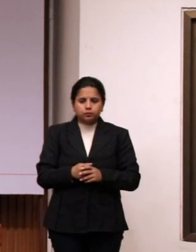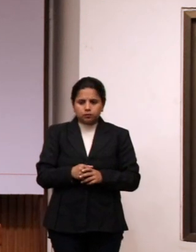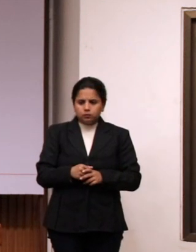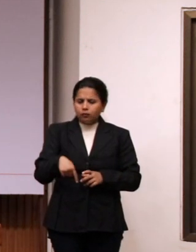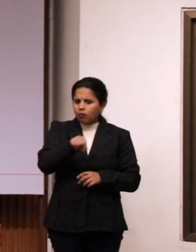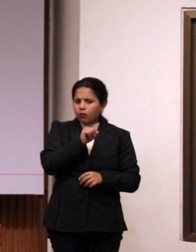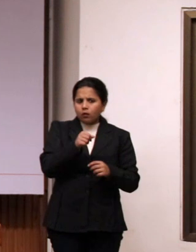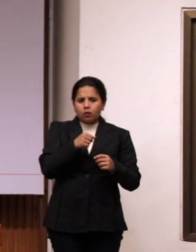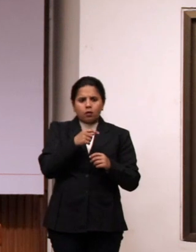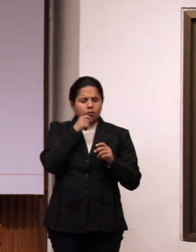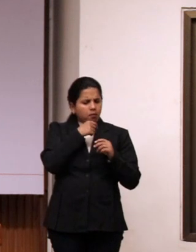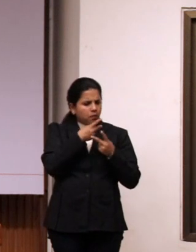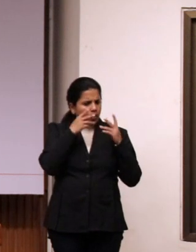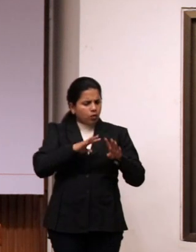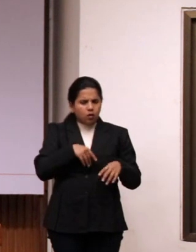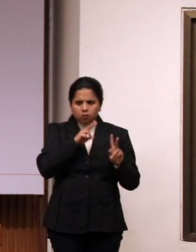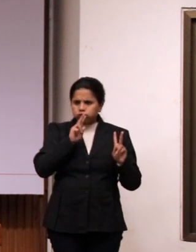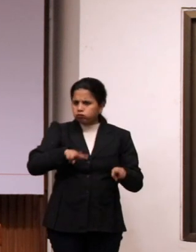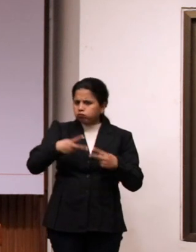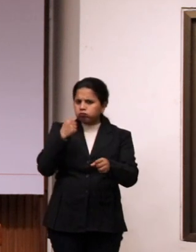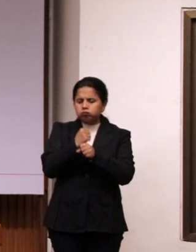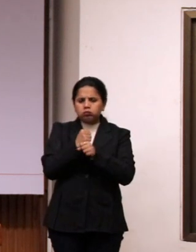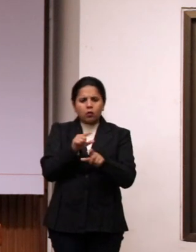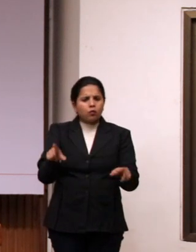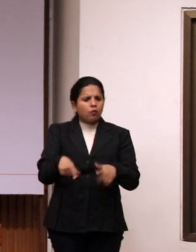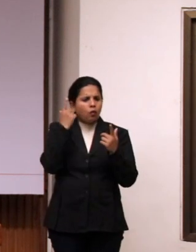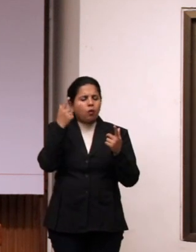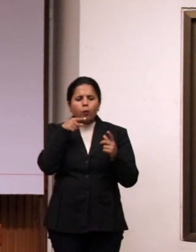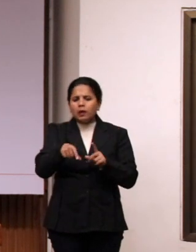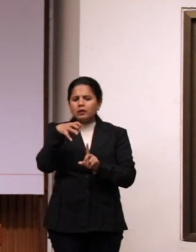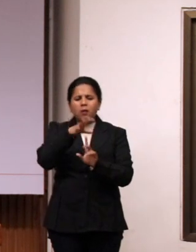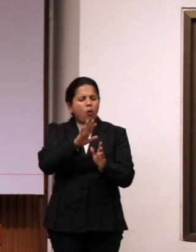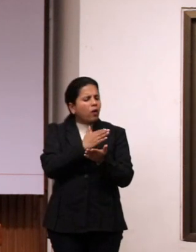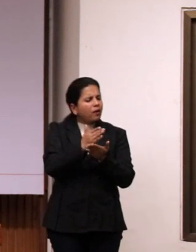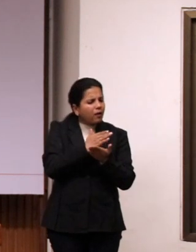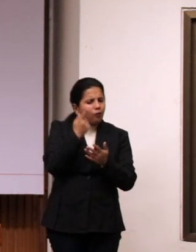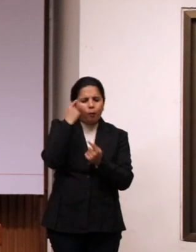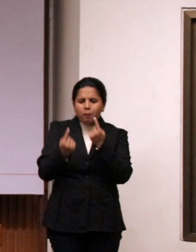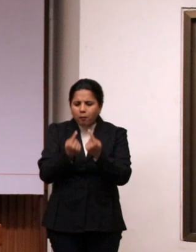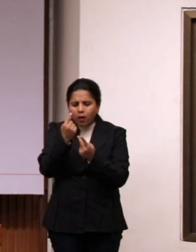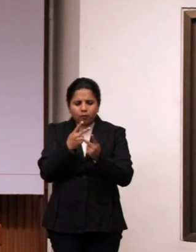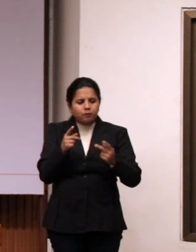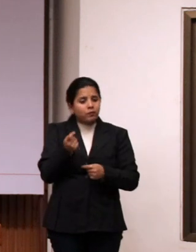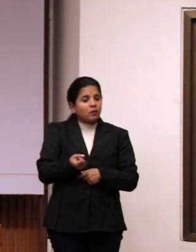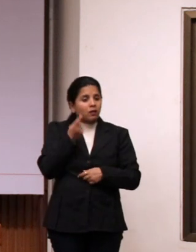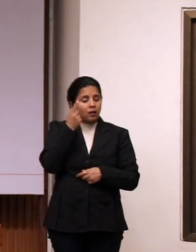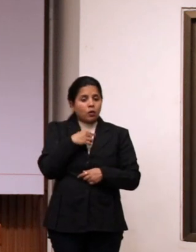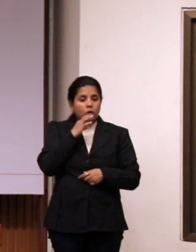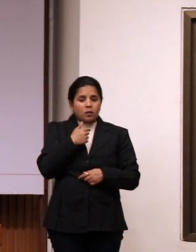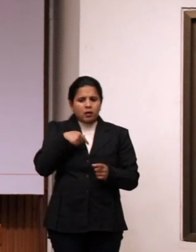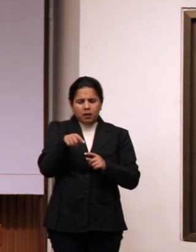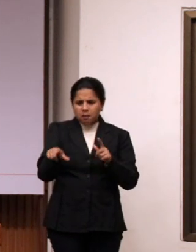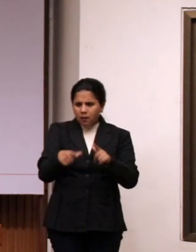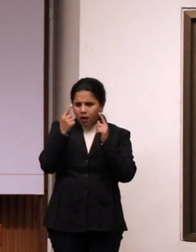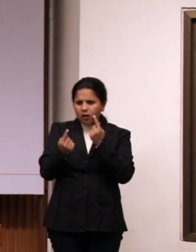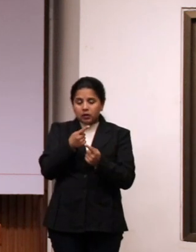neighborhood communities reacted badly to the government, and forest department says, no, we are just cleaning for plantation. So the understanding of